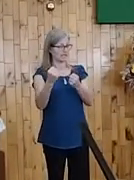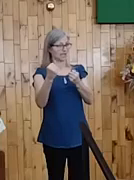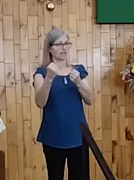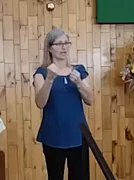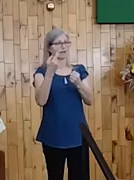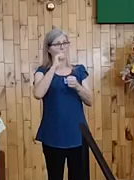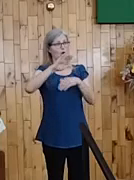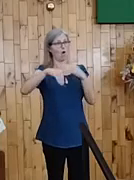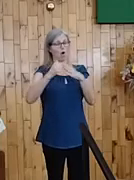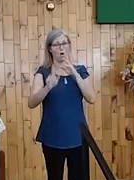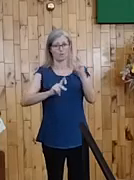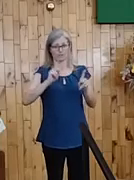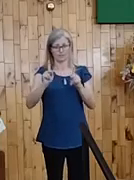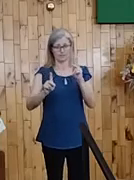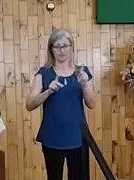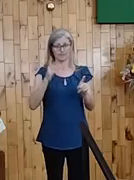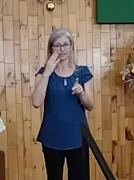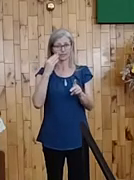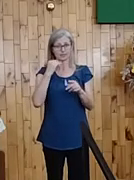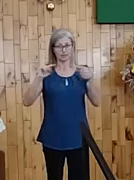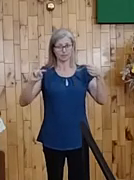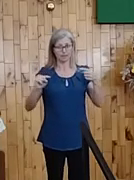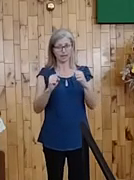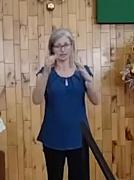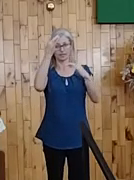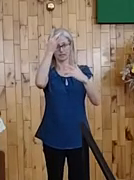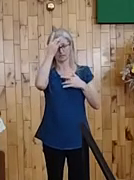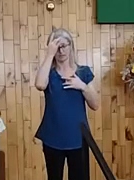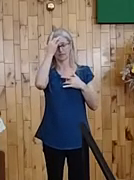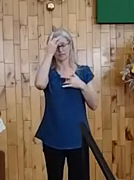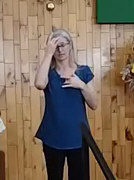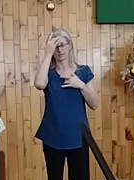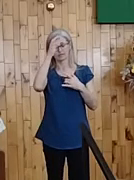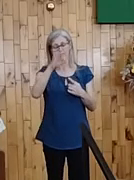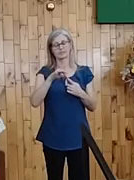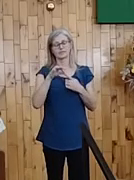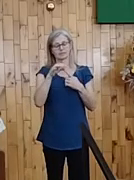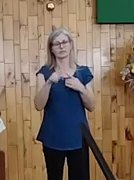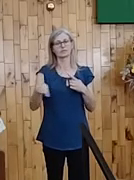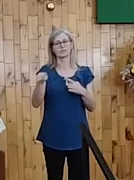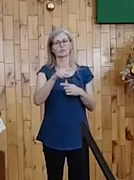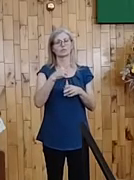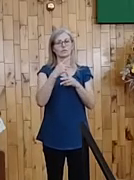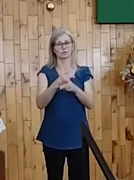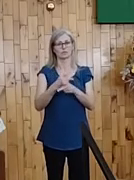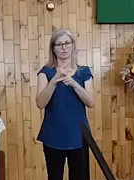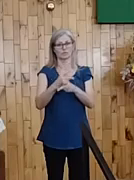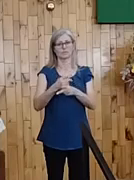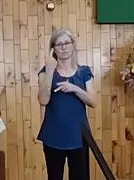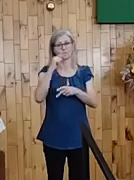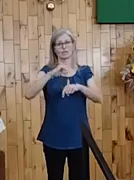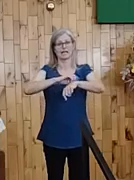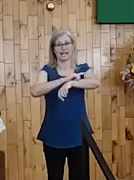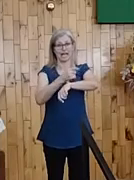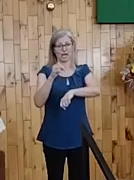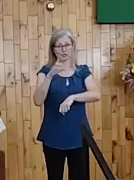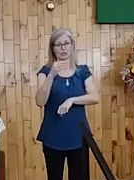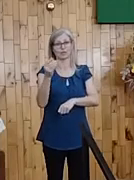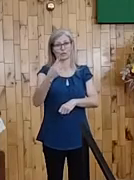for all parishioners experiencing pain and illness, especially those undergoing the treatment for